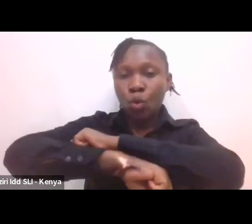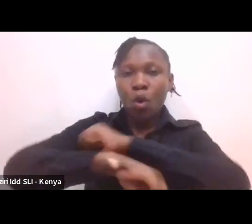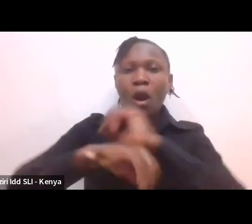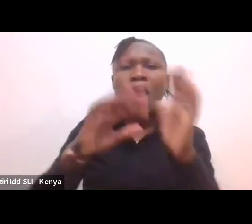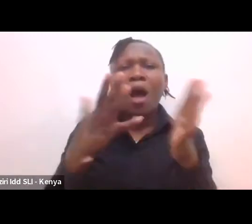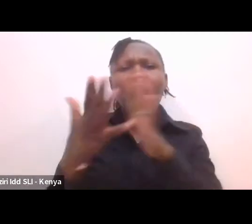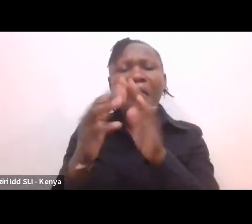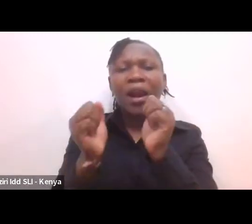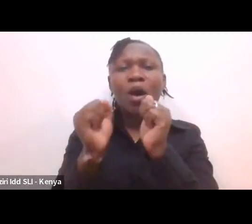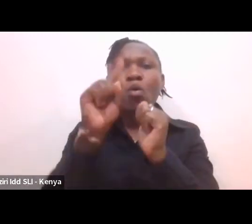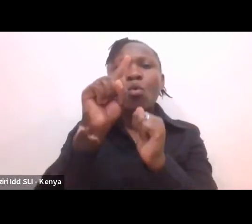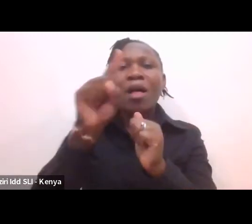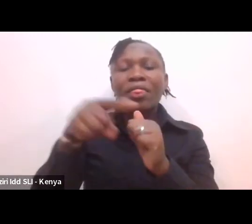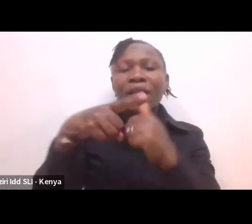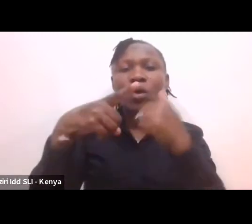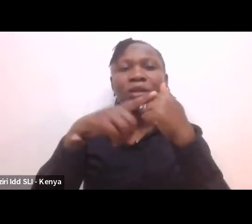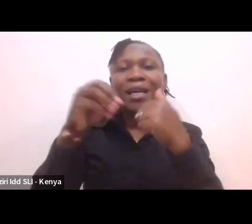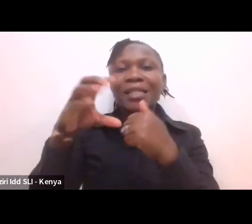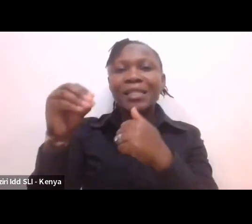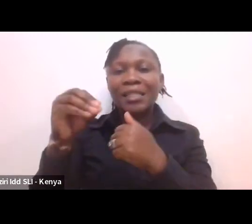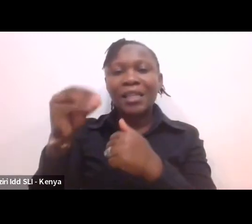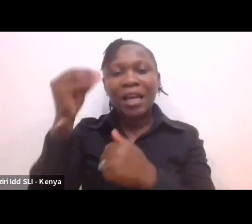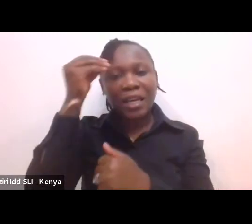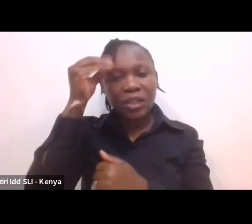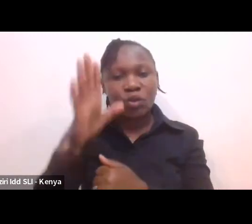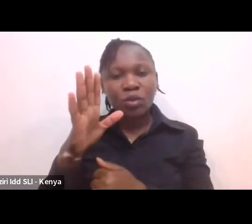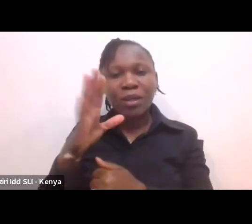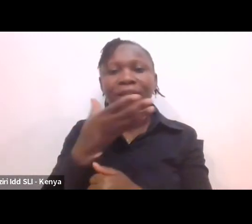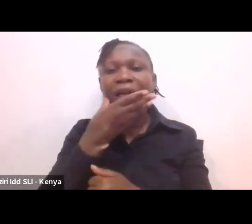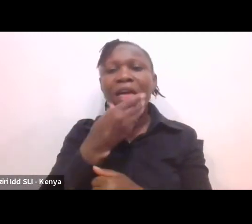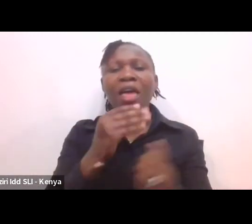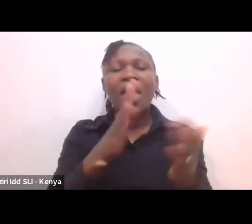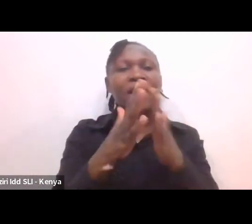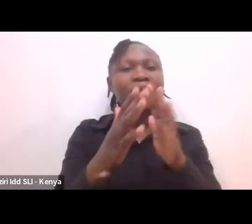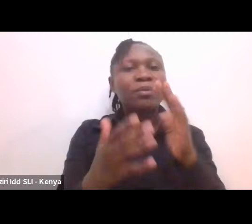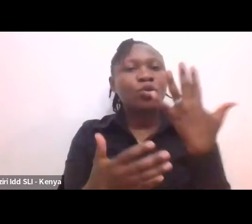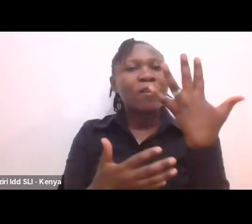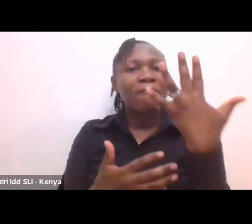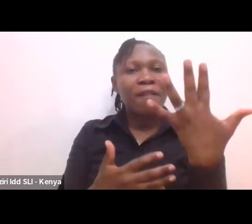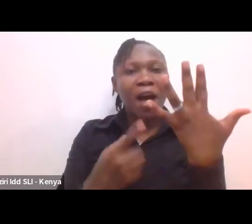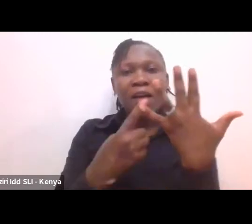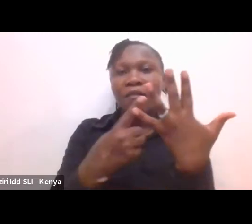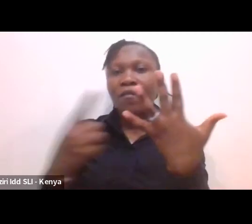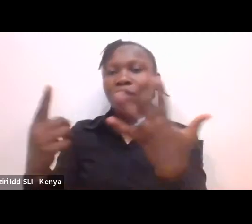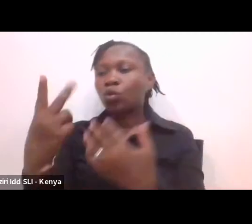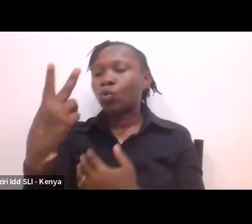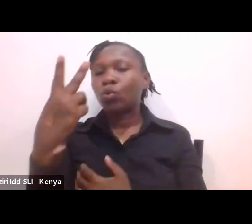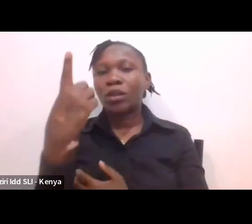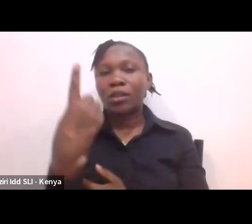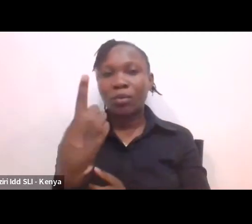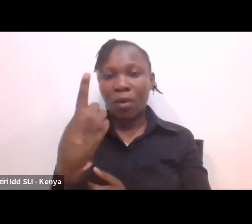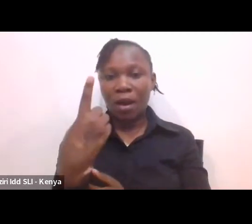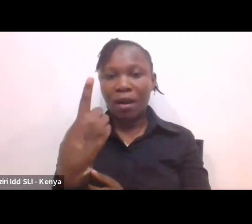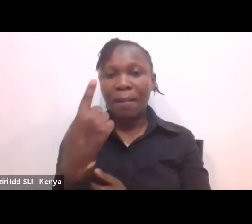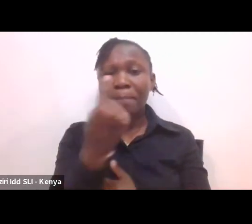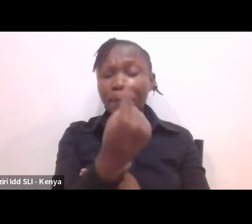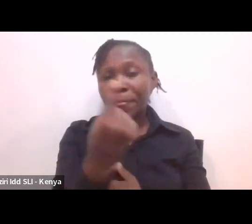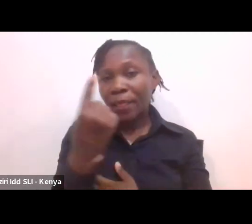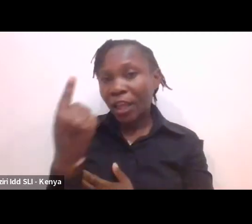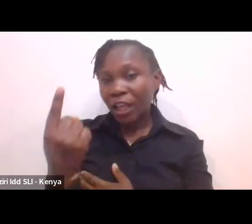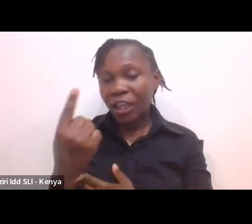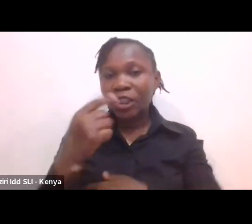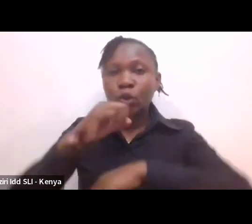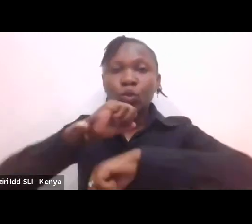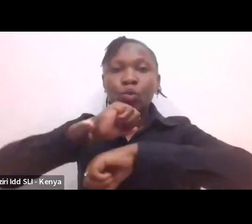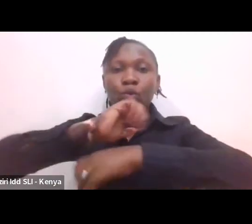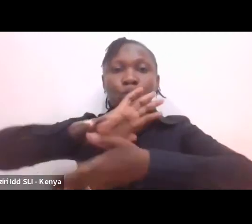ages of 5 and 21. Each Cavendish school has a unique profile and